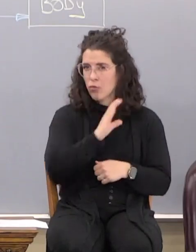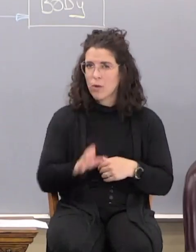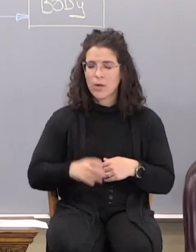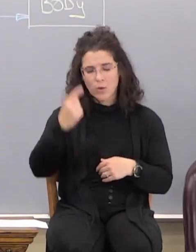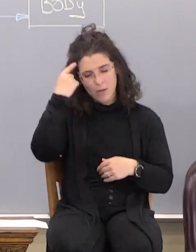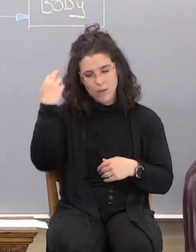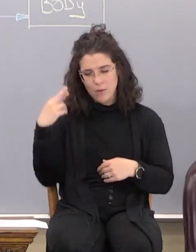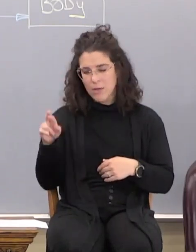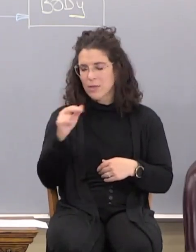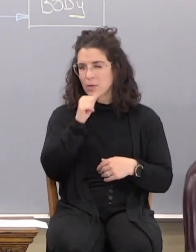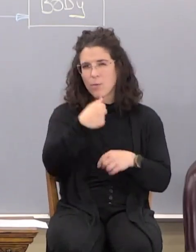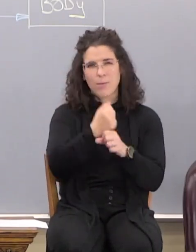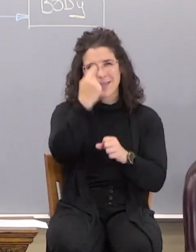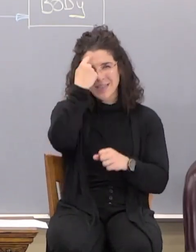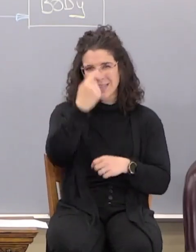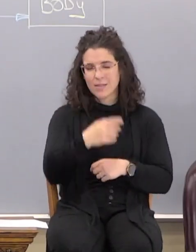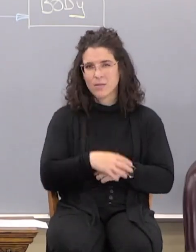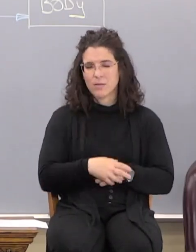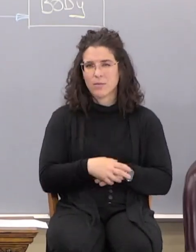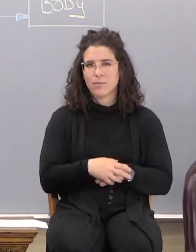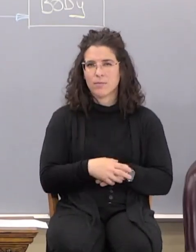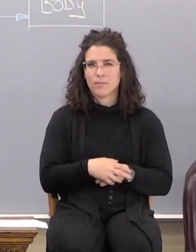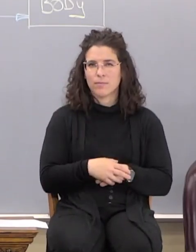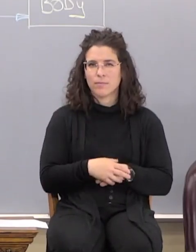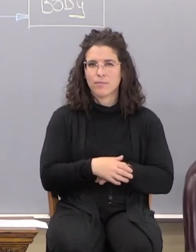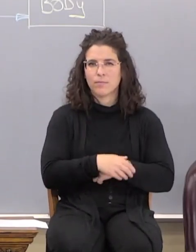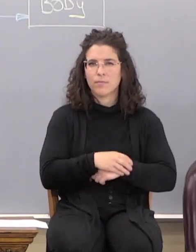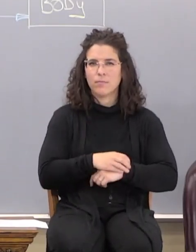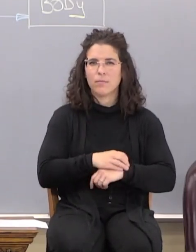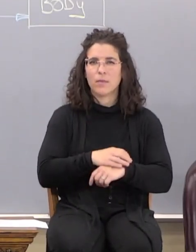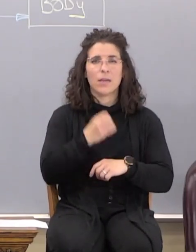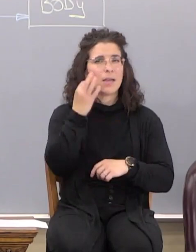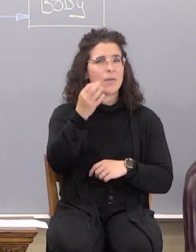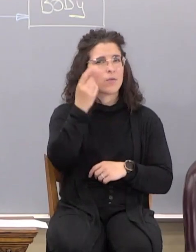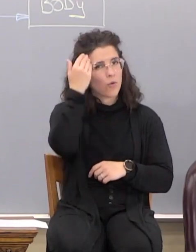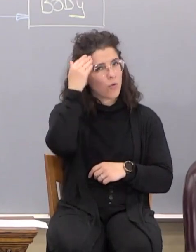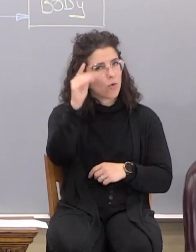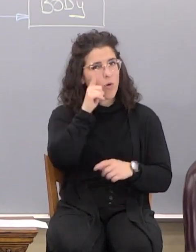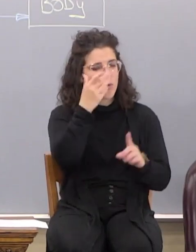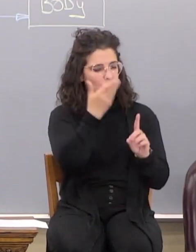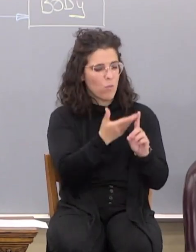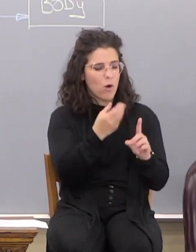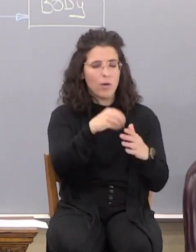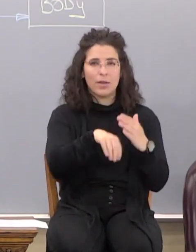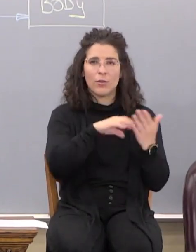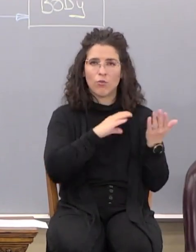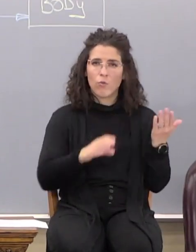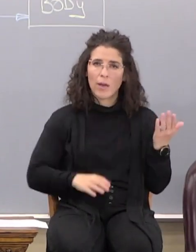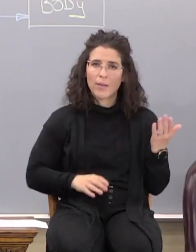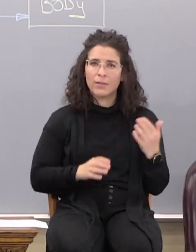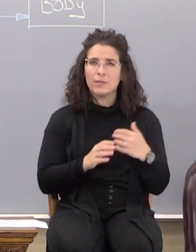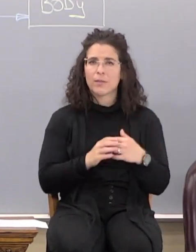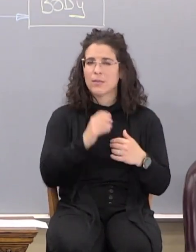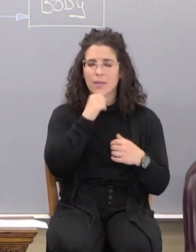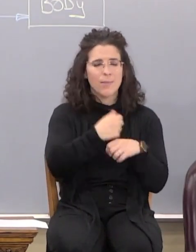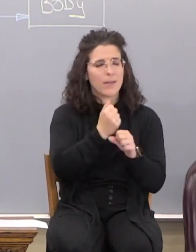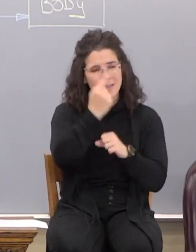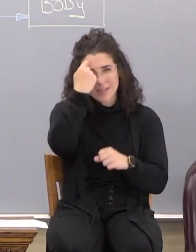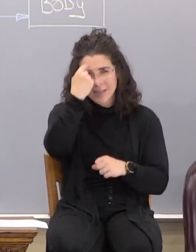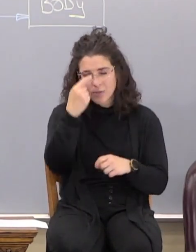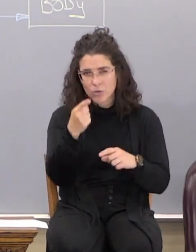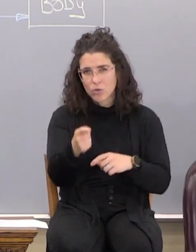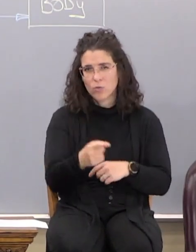religion, none of this is going to make any sense to you. If you don't know who you are in Christ, it ain't going to make much sense